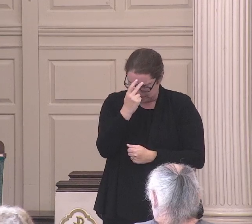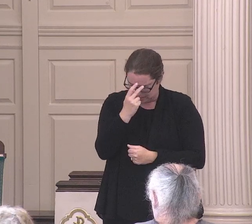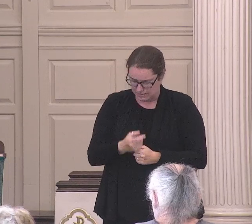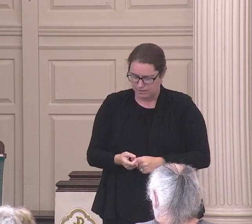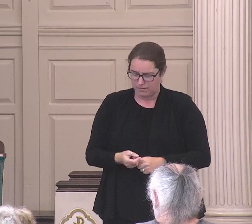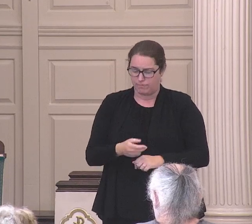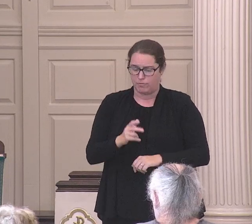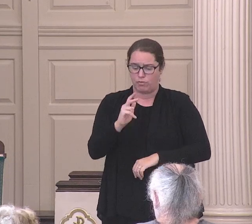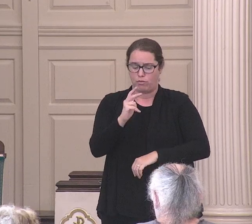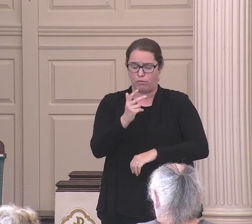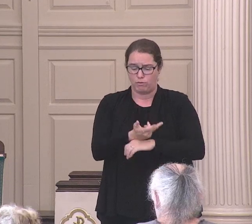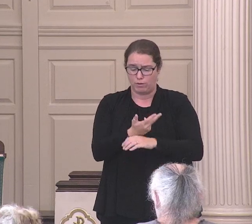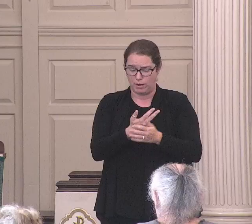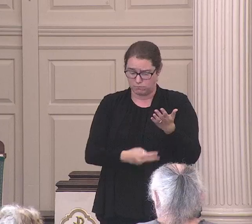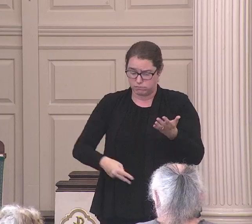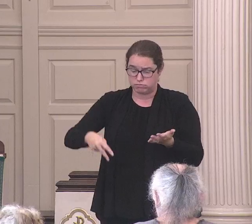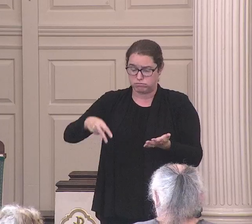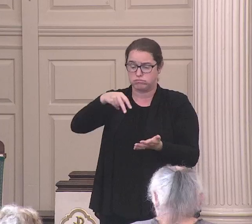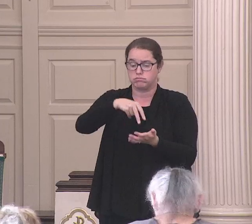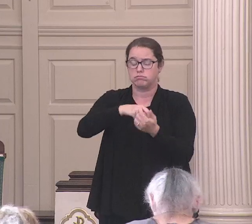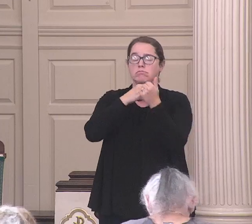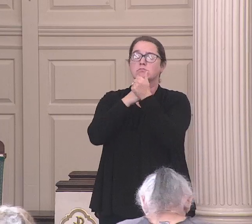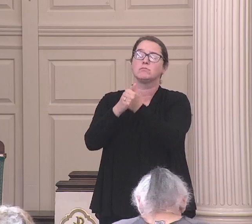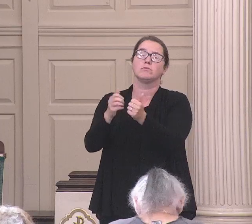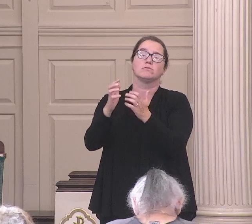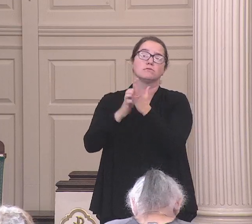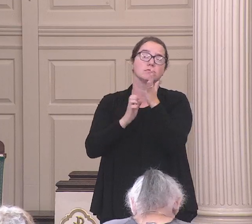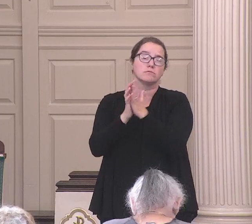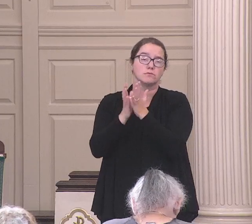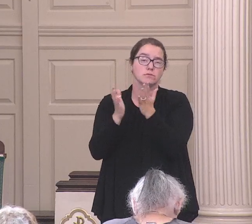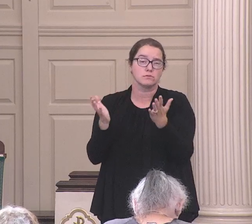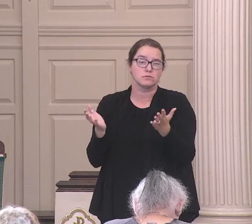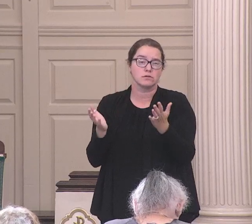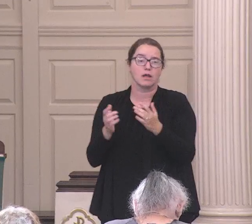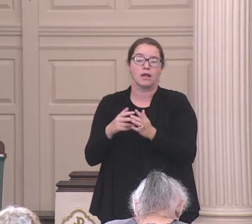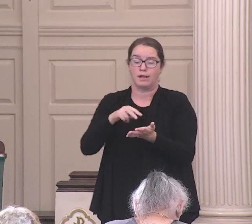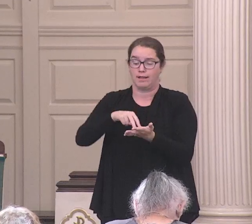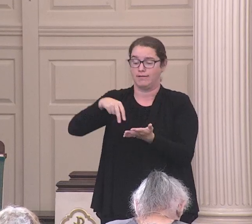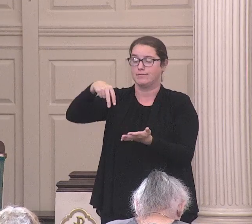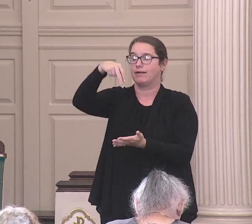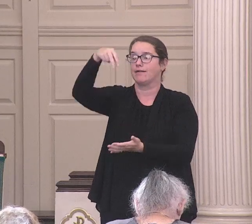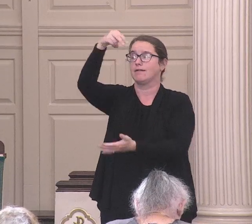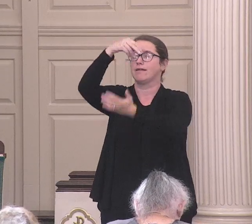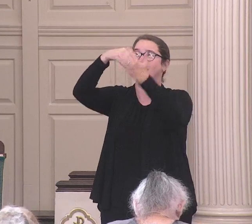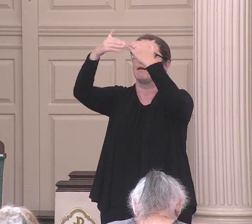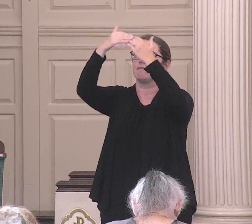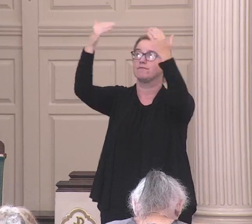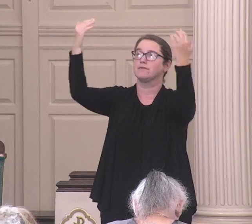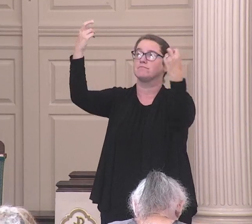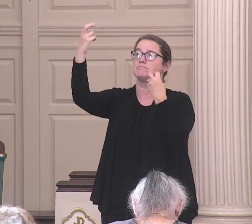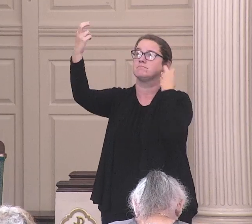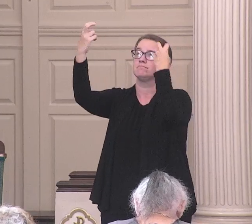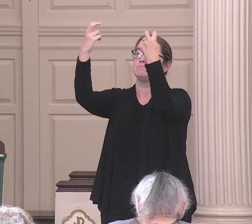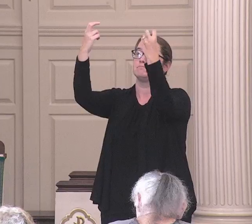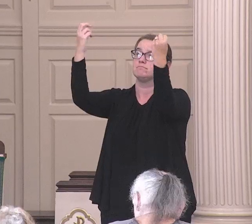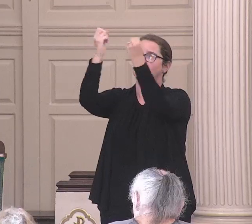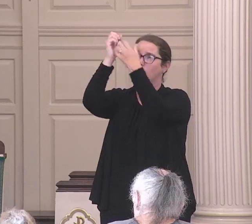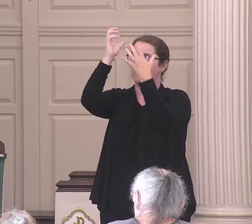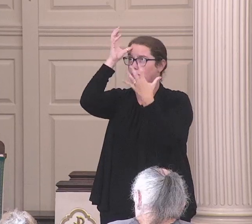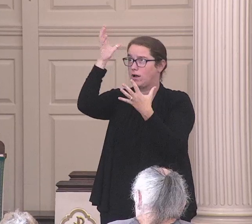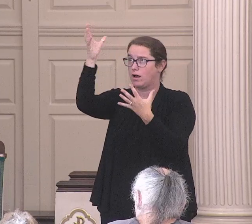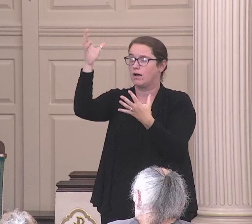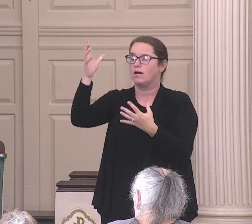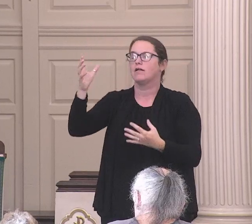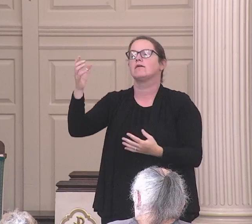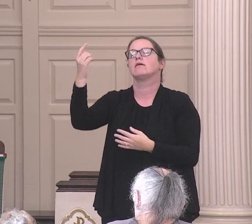on the third day, in accordance with the Scriptures. He ascended into heaven, and is seated at the right hand of the